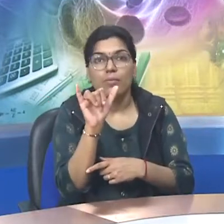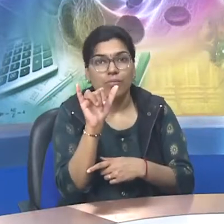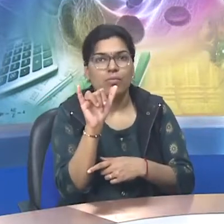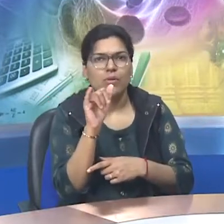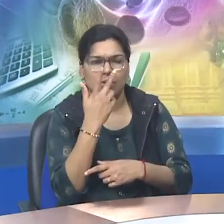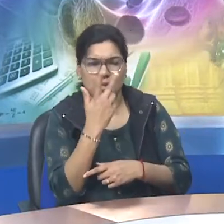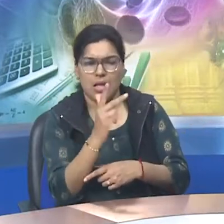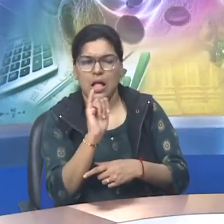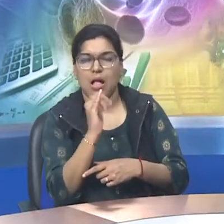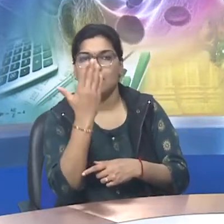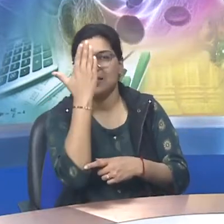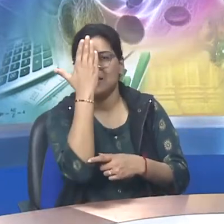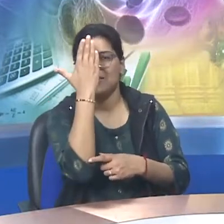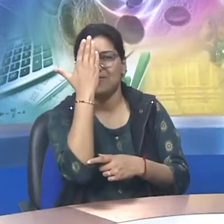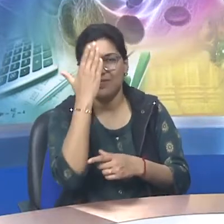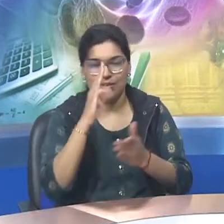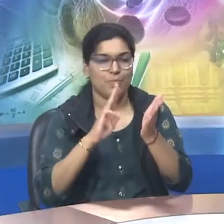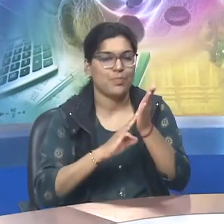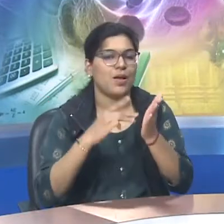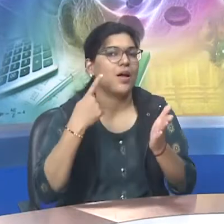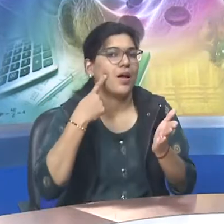with a mirror.